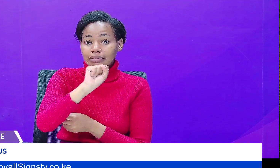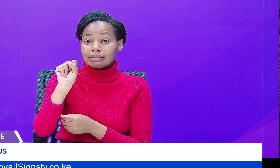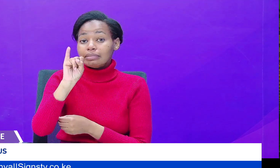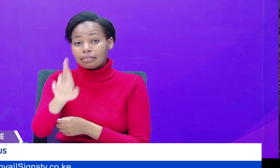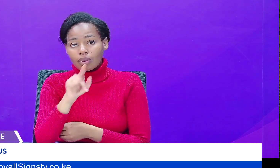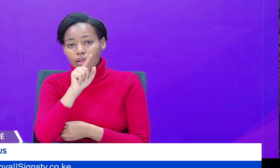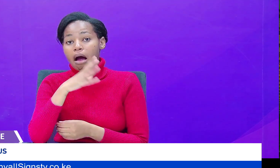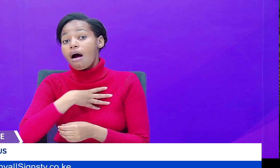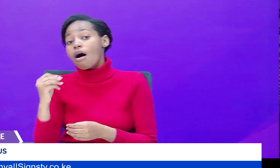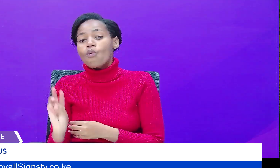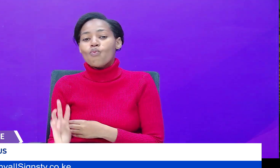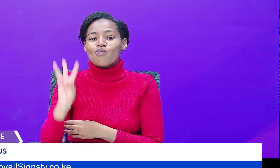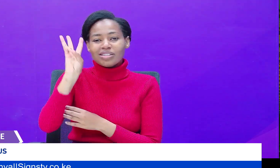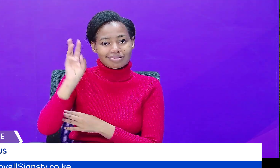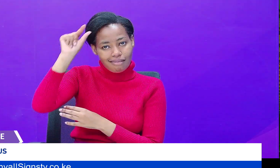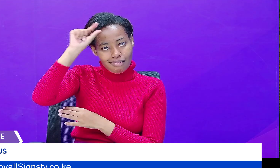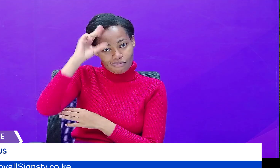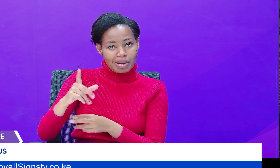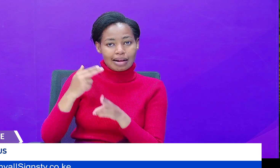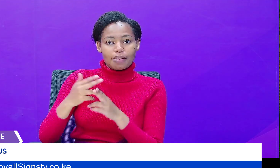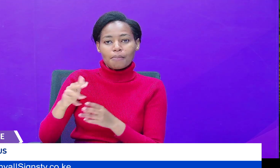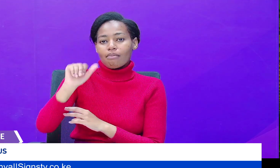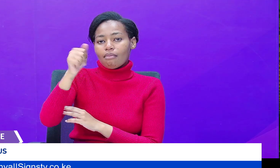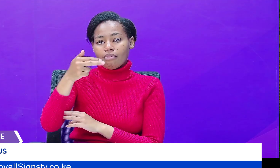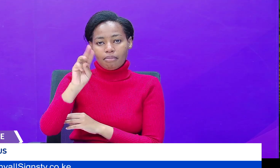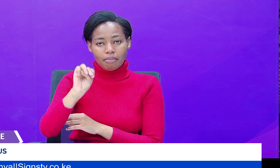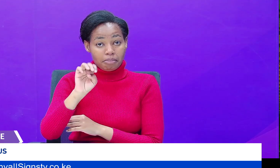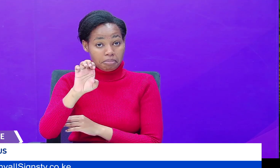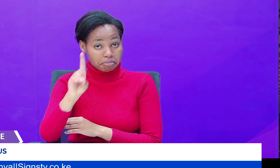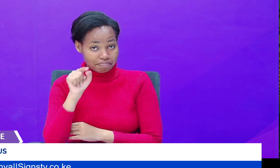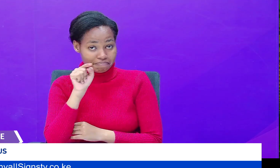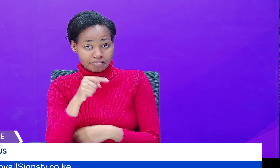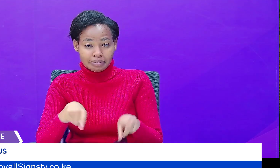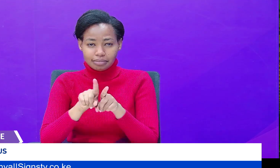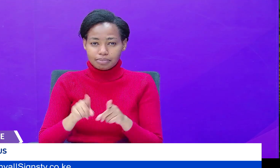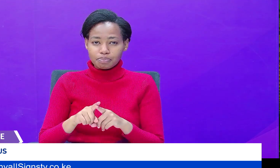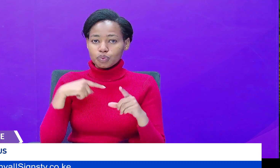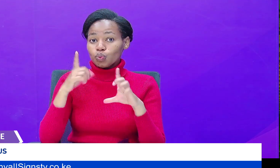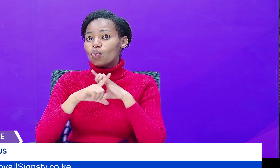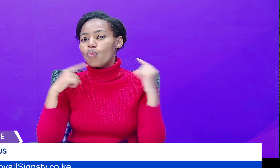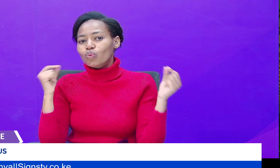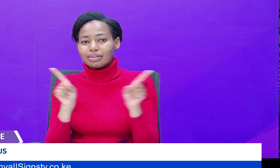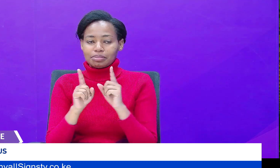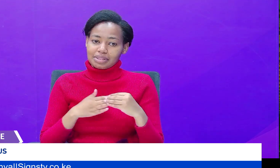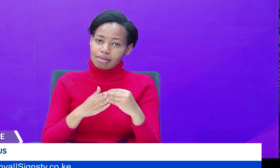and Wajir Governor Ahmed Abdullahi, who hosted and led the celebration.